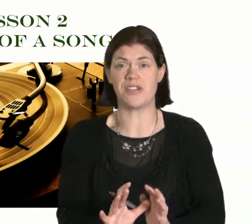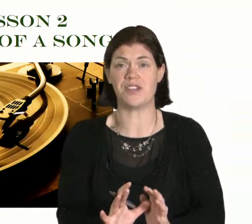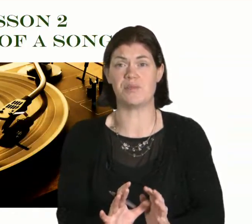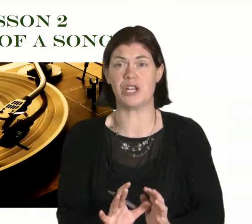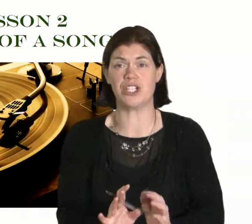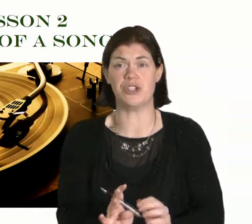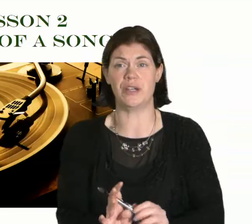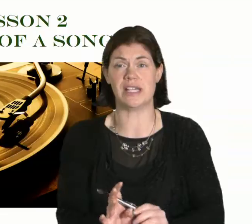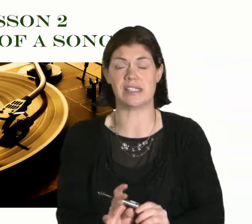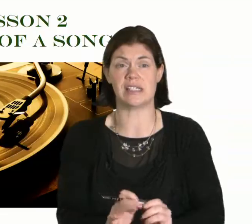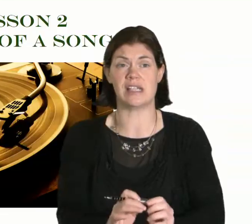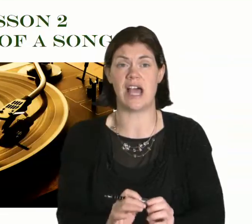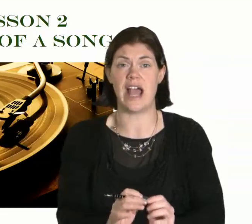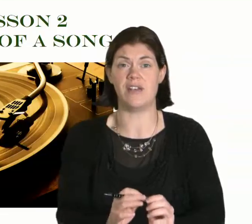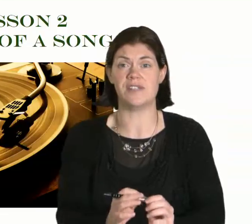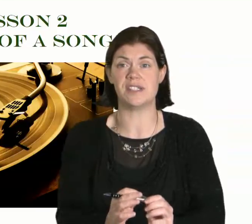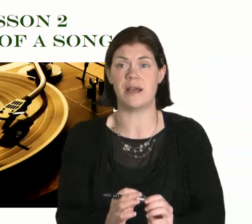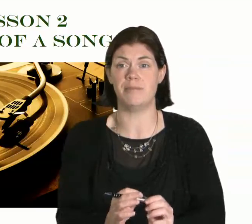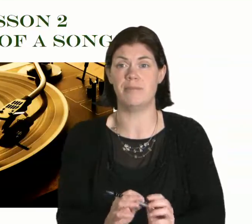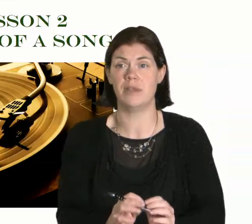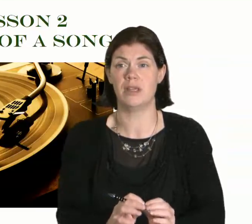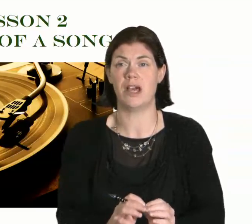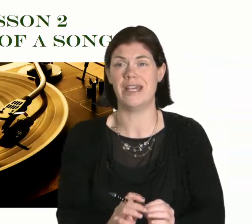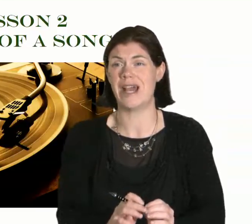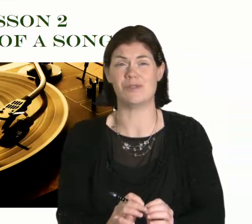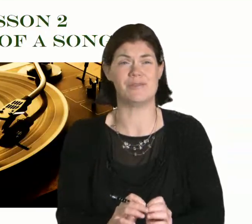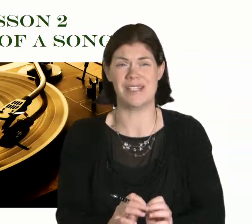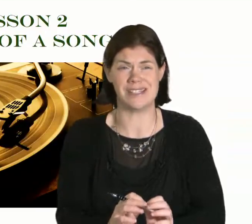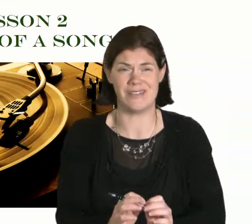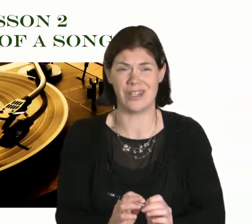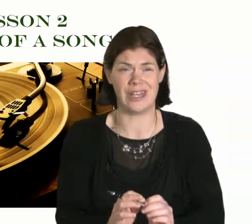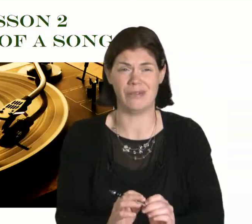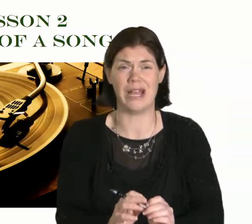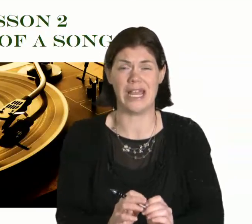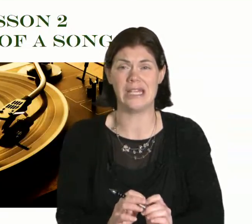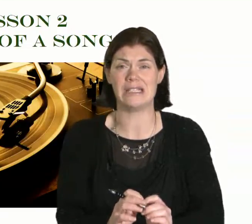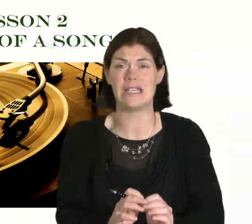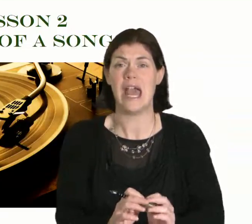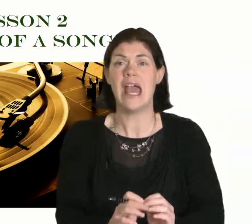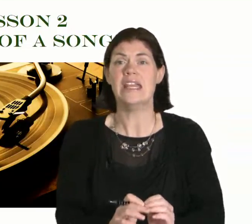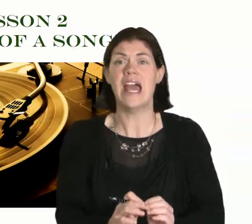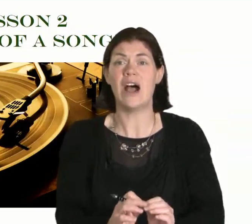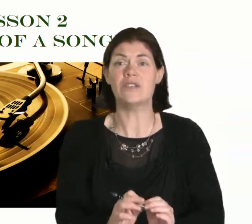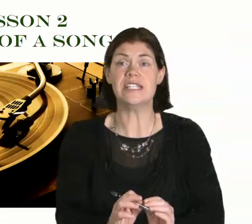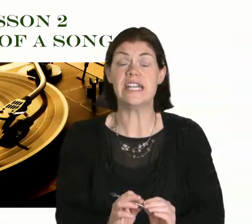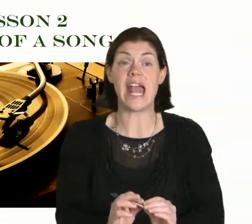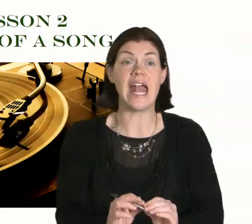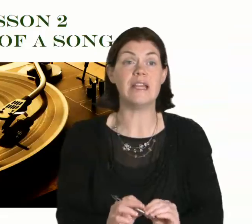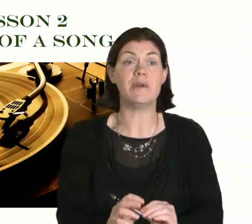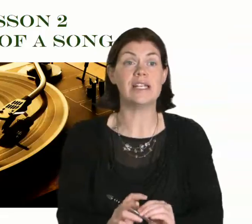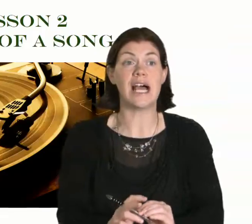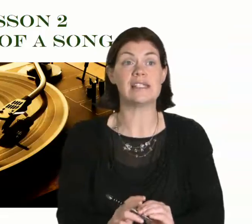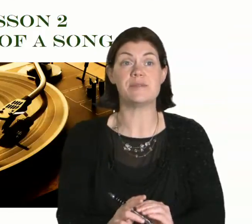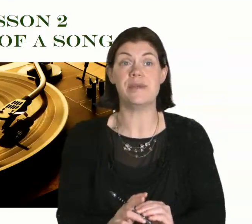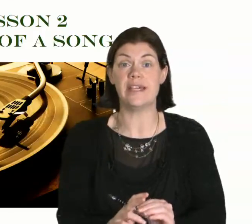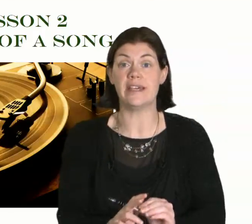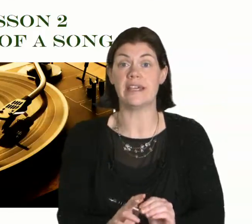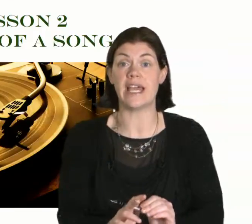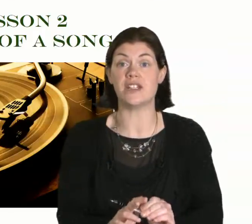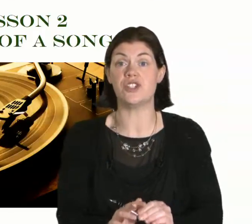intro stuff this morning to you guys because I have some announcements and everything, right? Now, did anyone